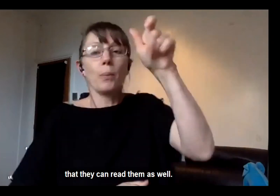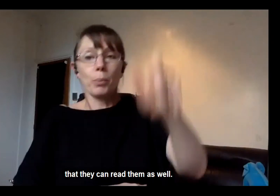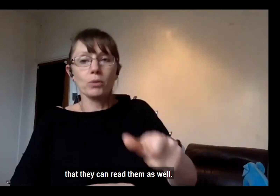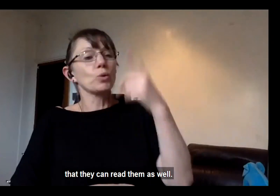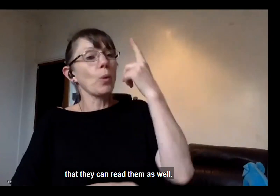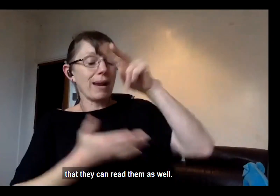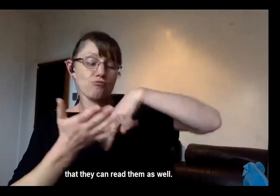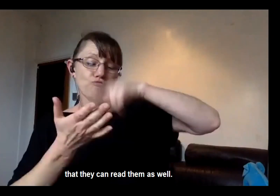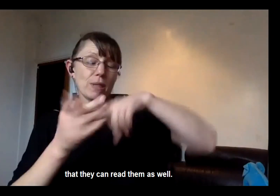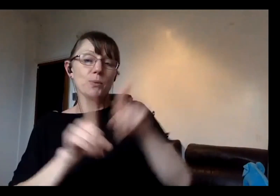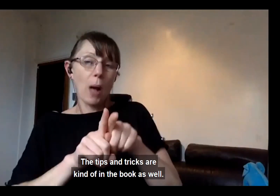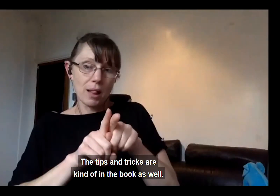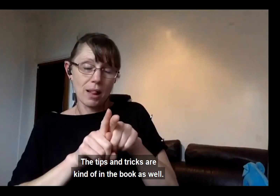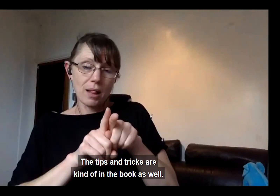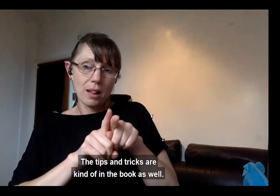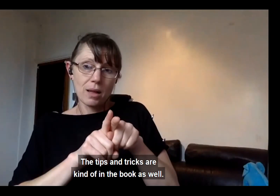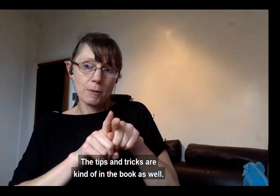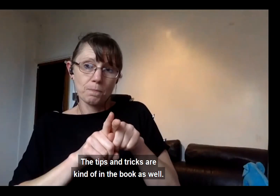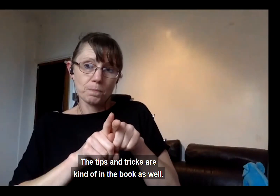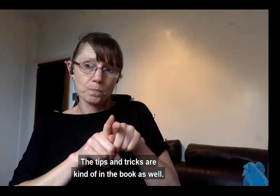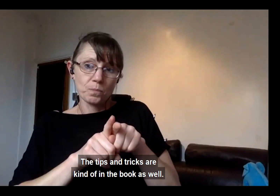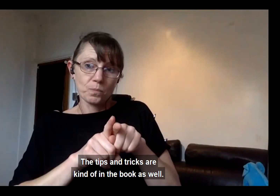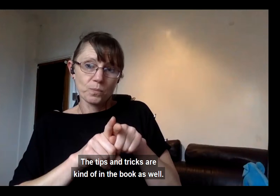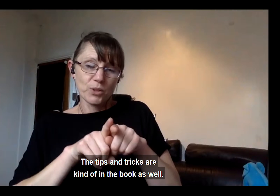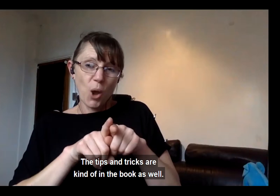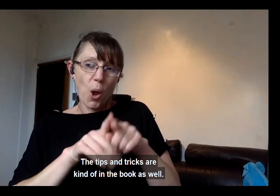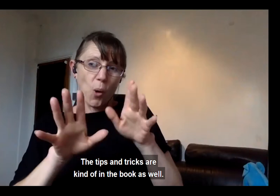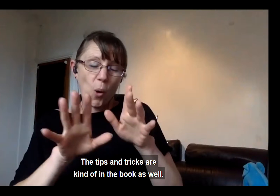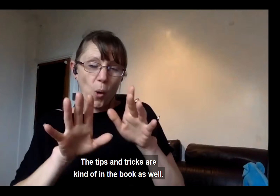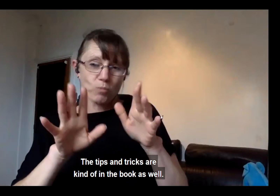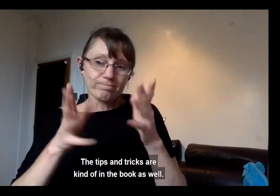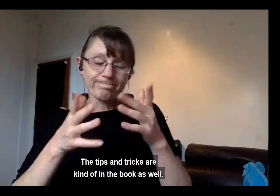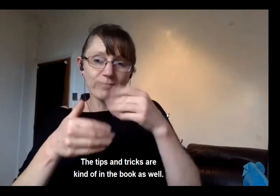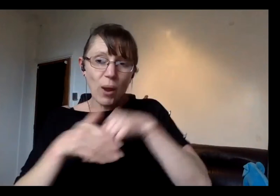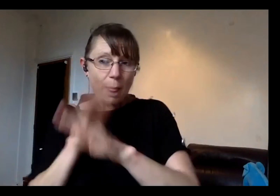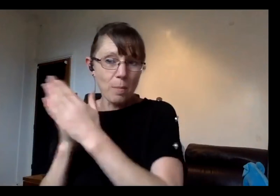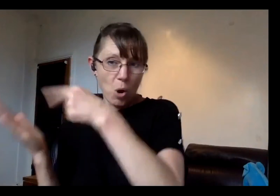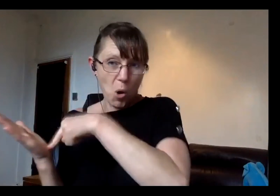read them as well. And so the tips and tricks are kind of in the book as well.